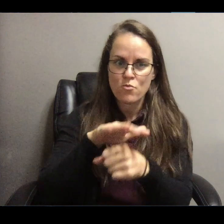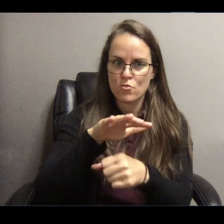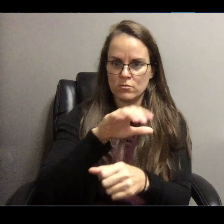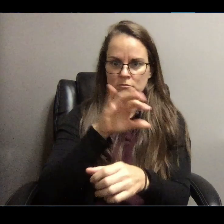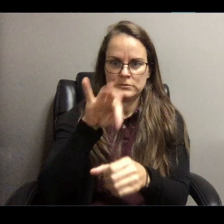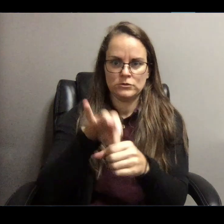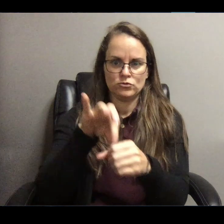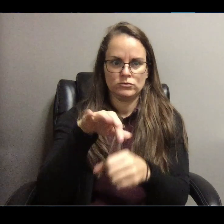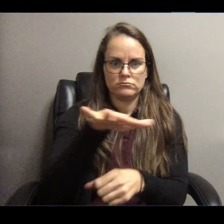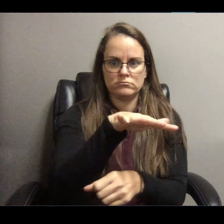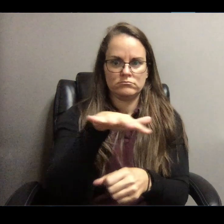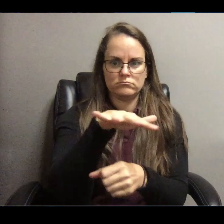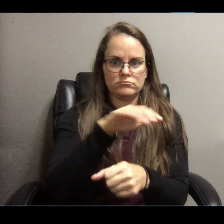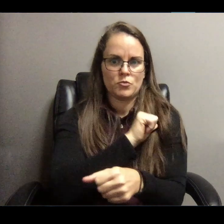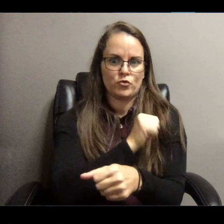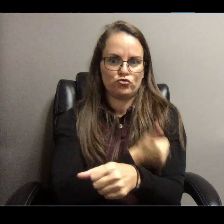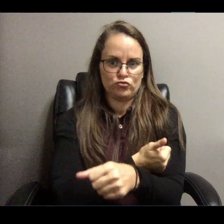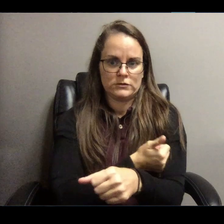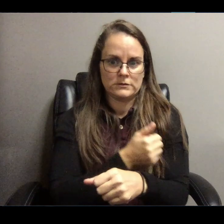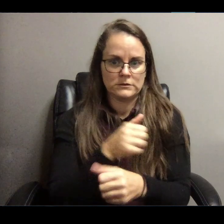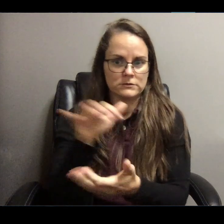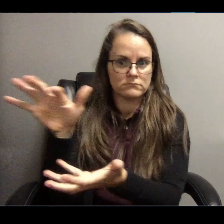authorities.